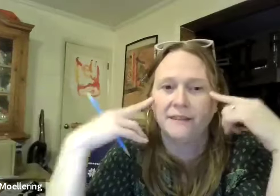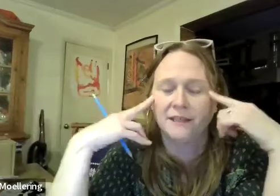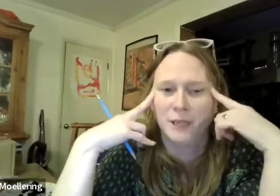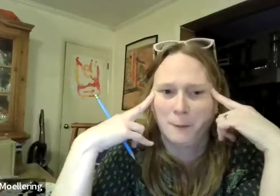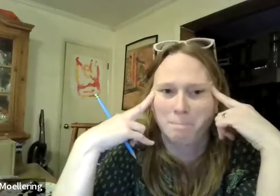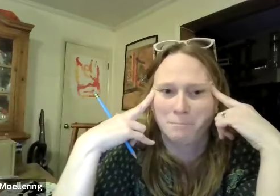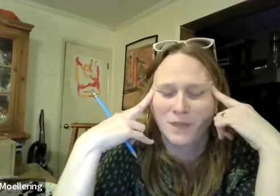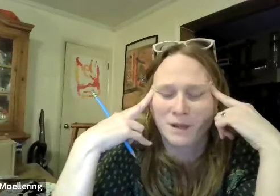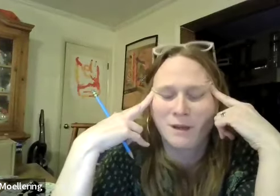that